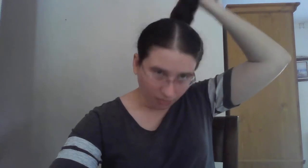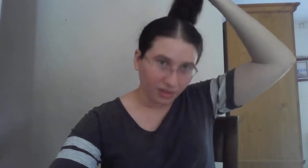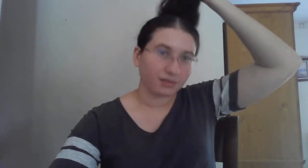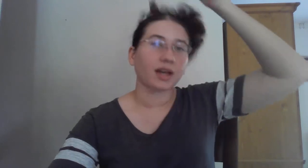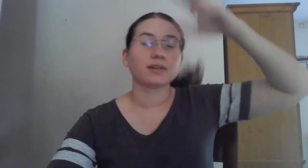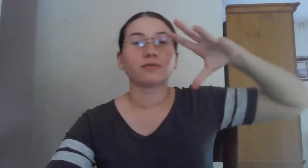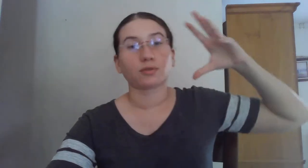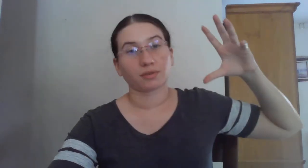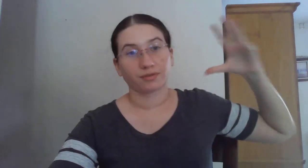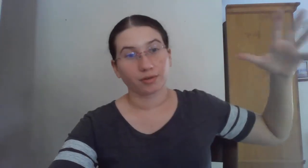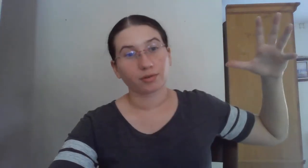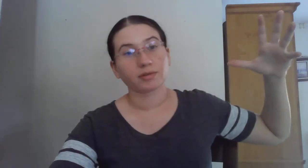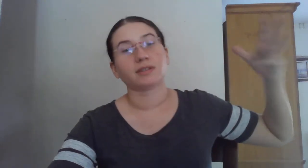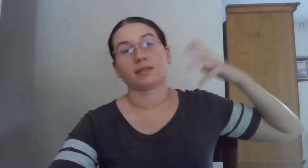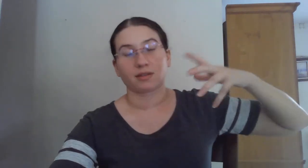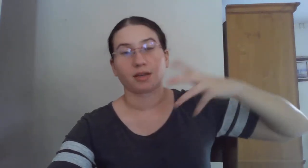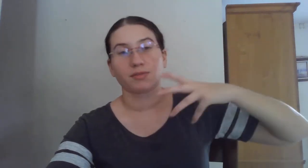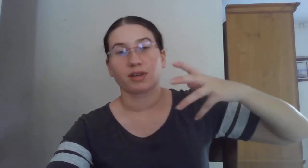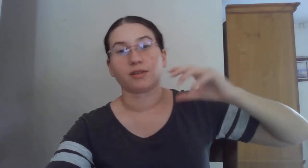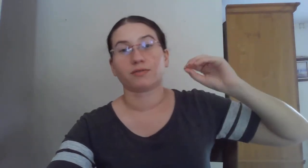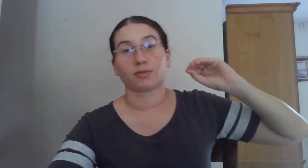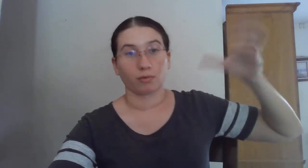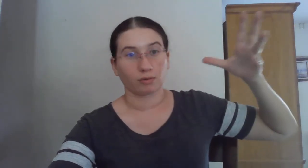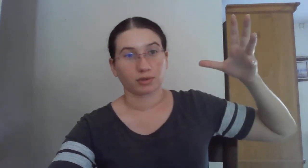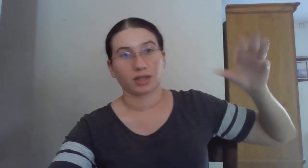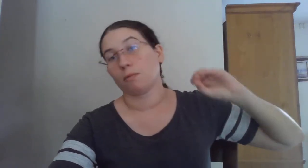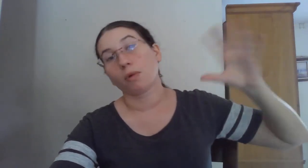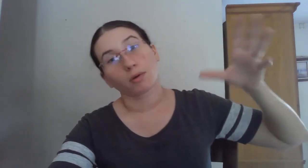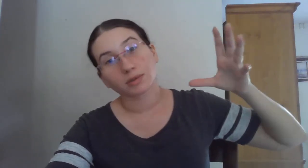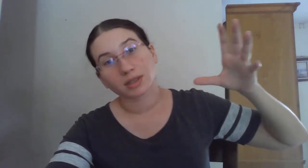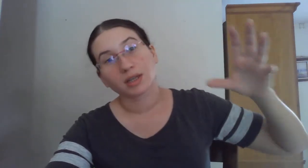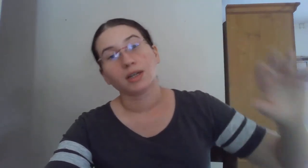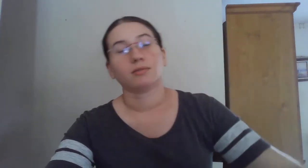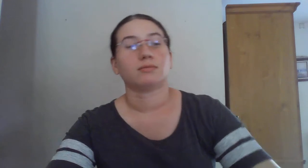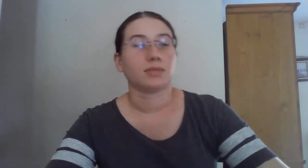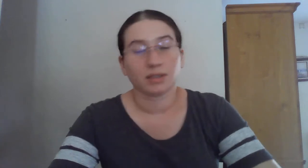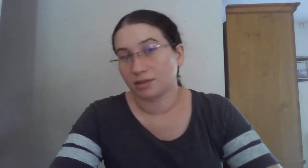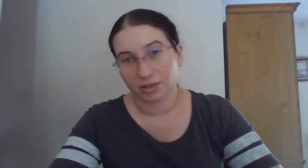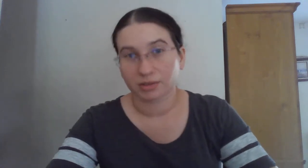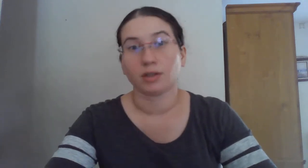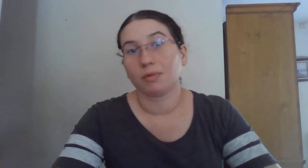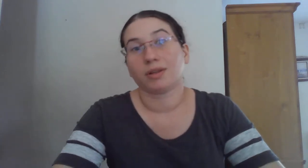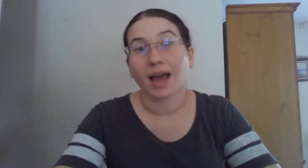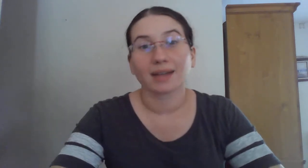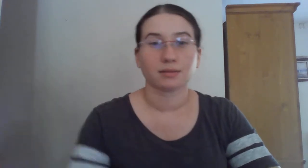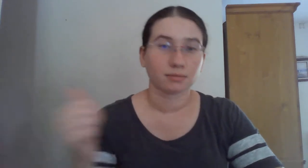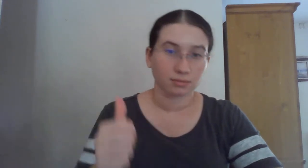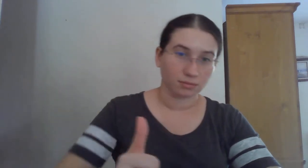The sign for refuse is the same sign for won't, and won't is just, will not.